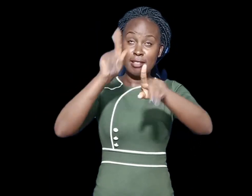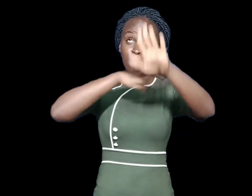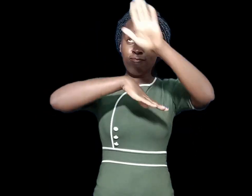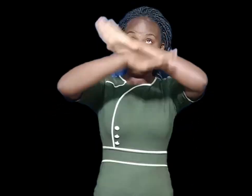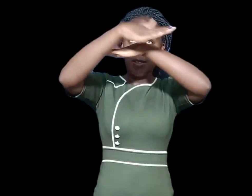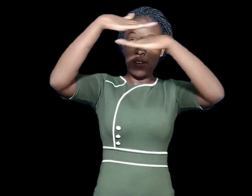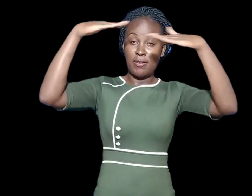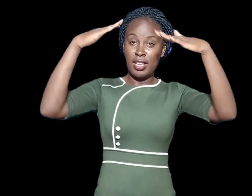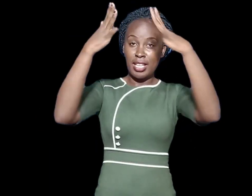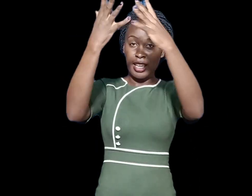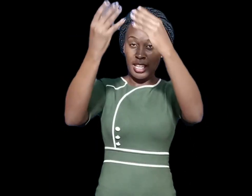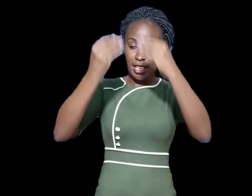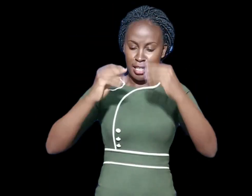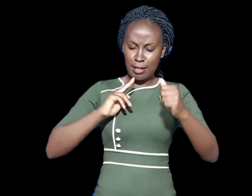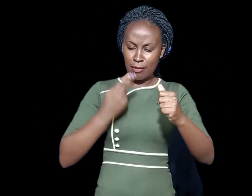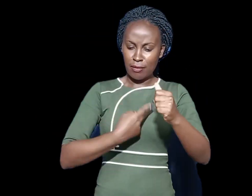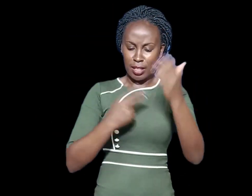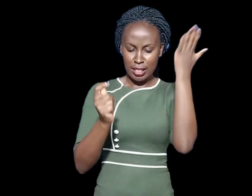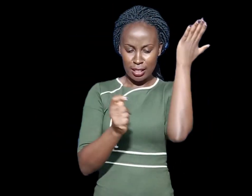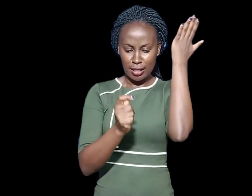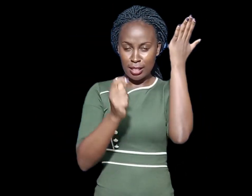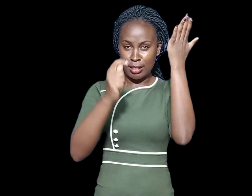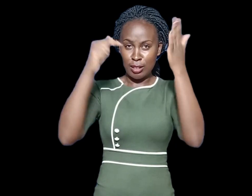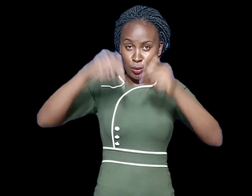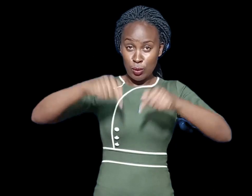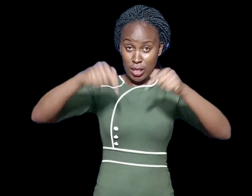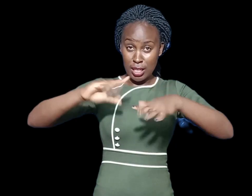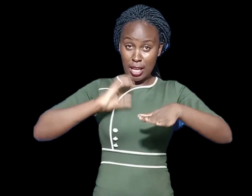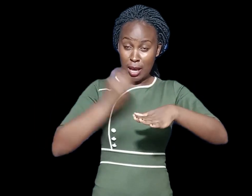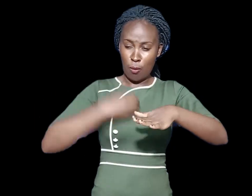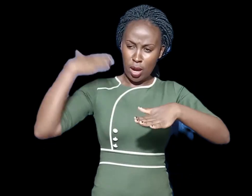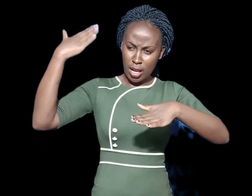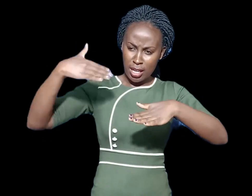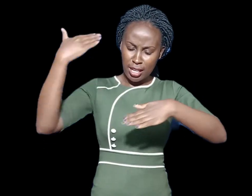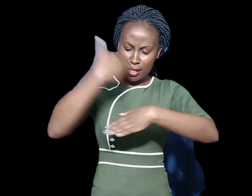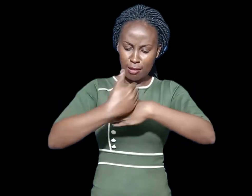Amen. Thank you.